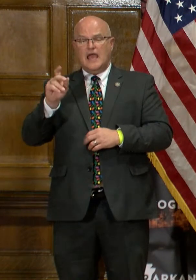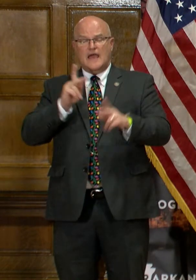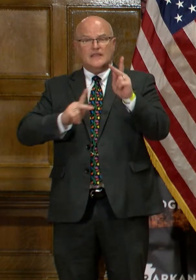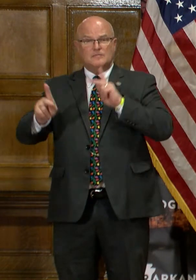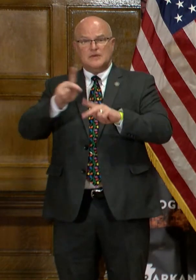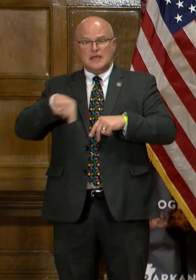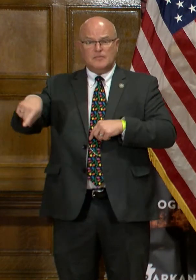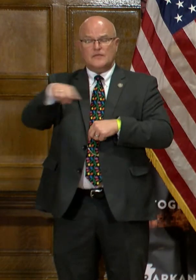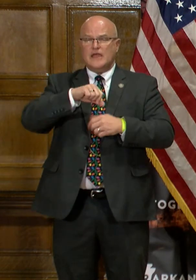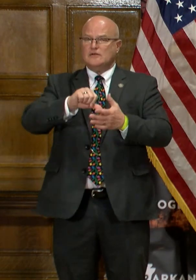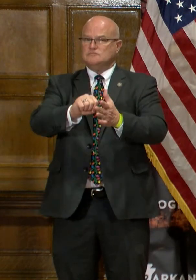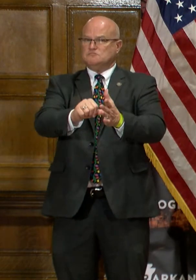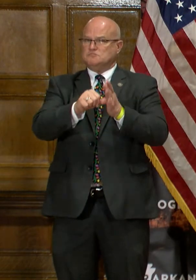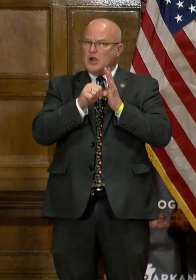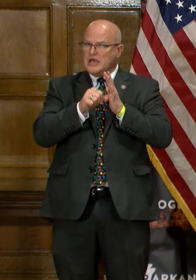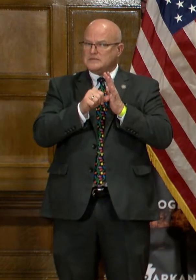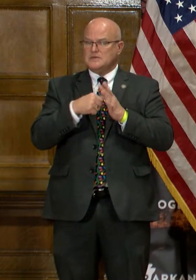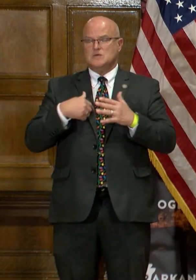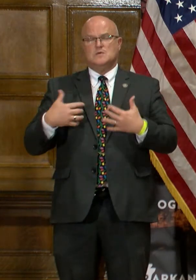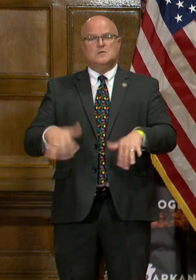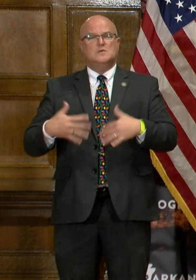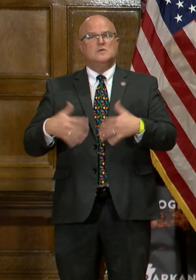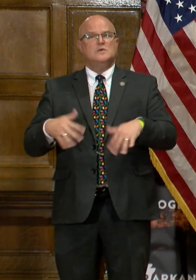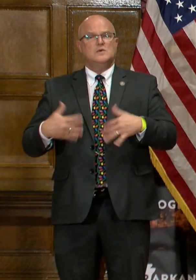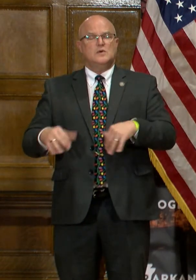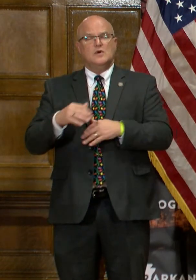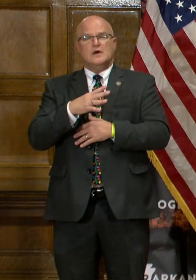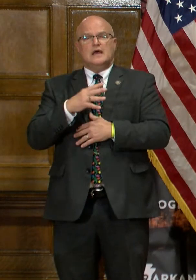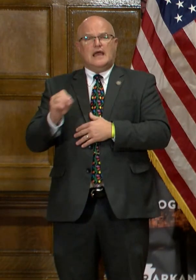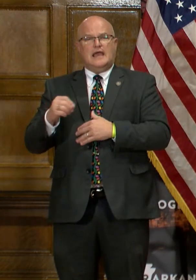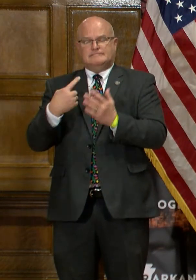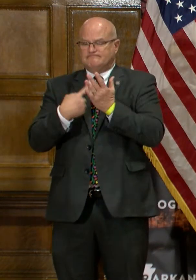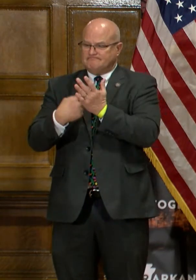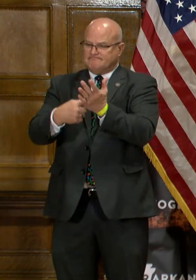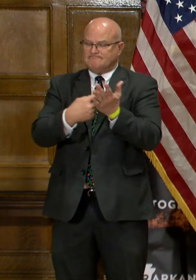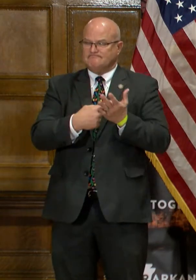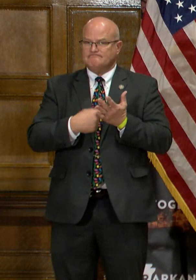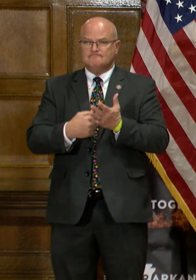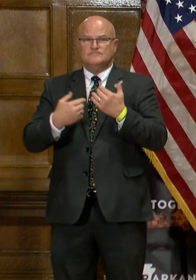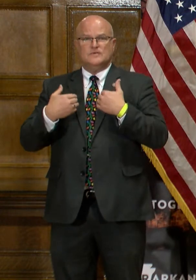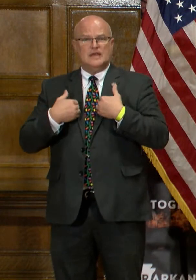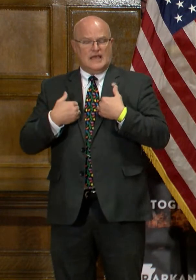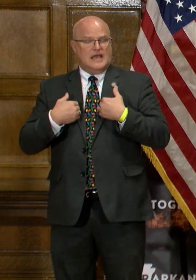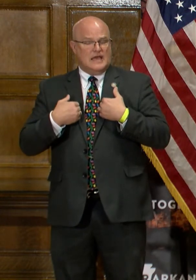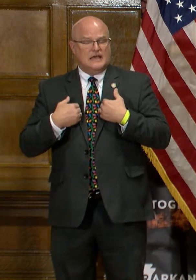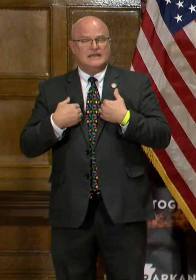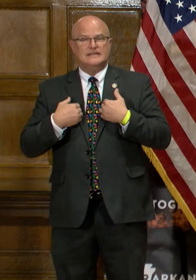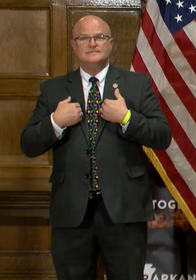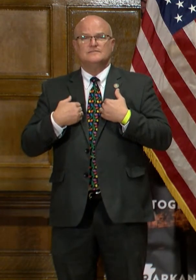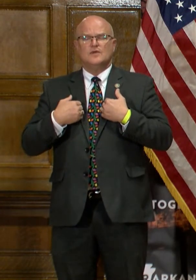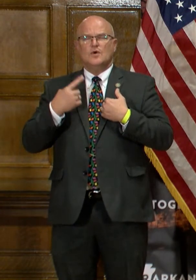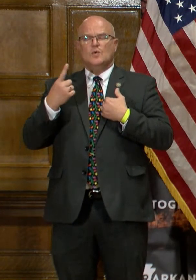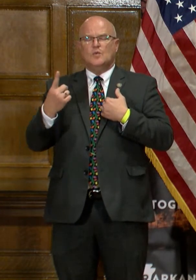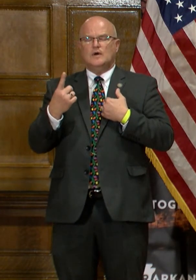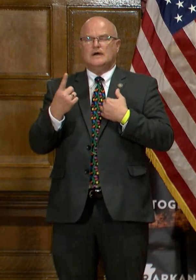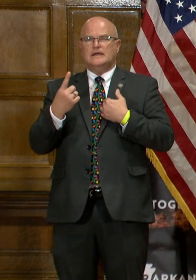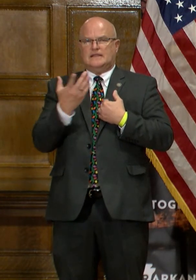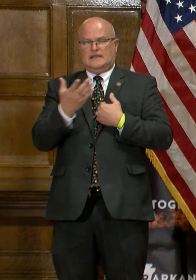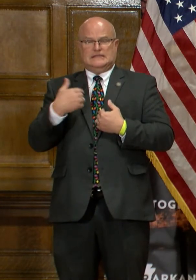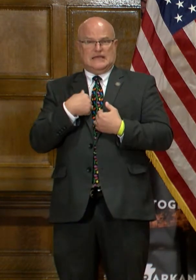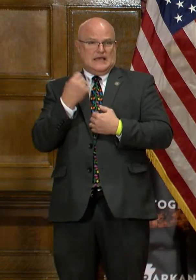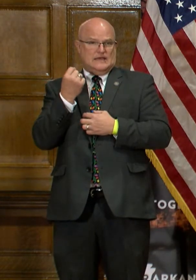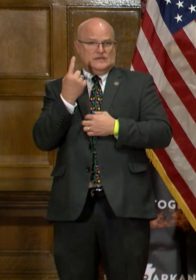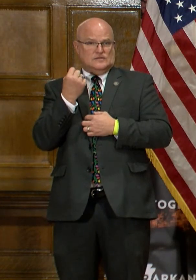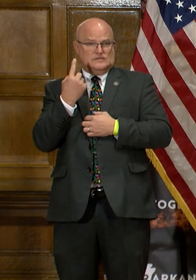local officials who were there and the discussion that we had. One of the takeaways from my